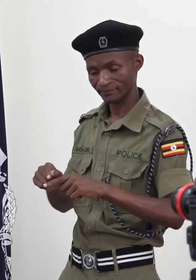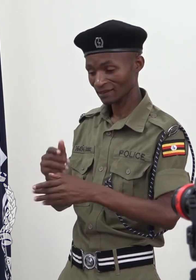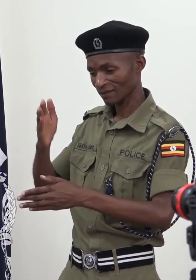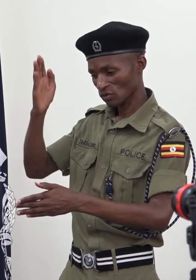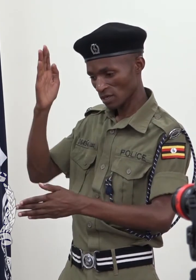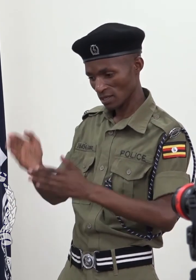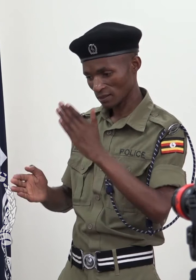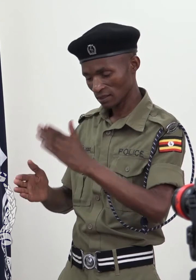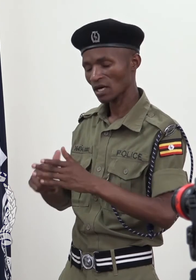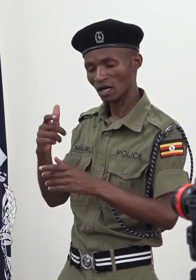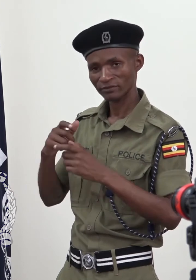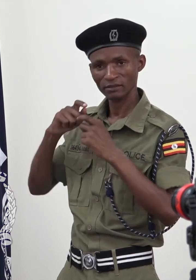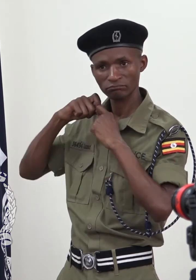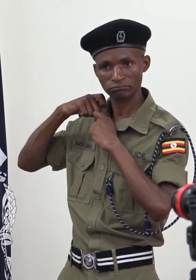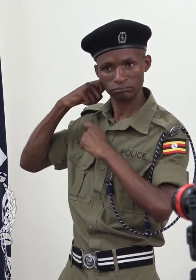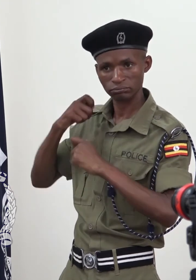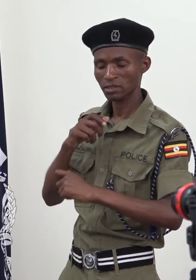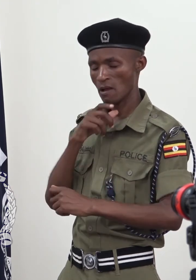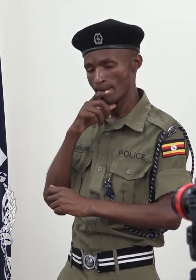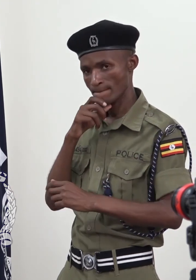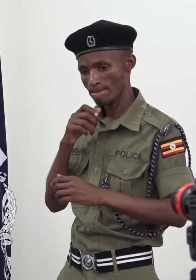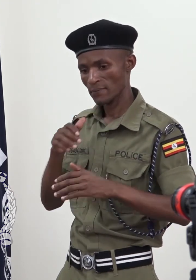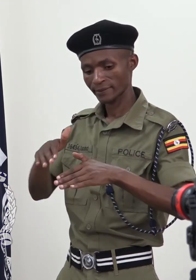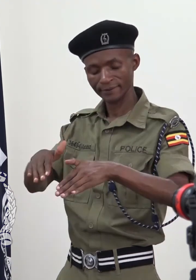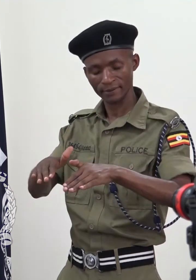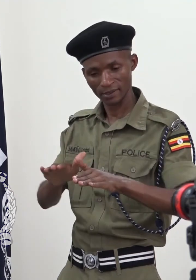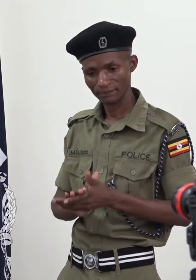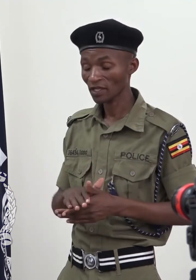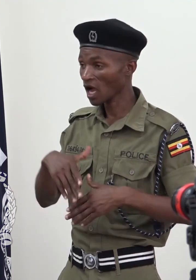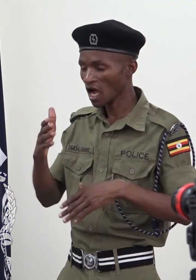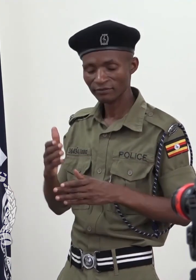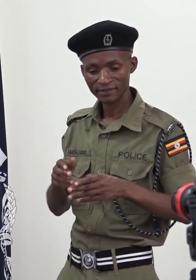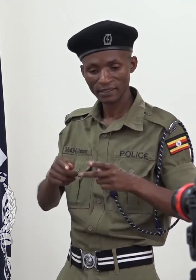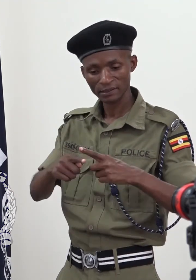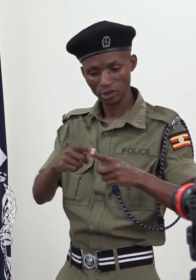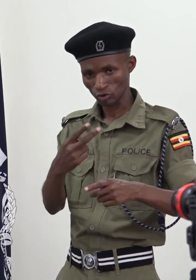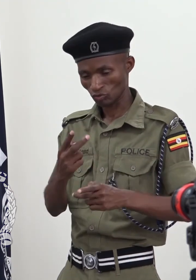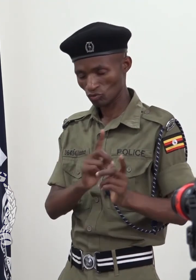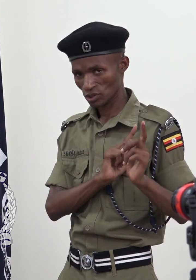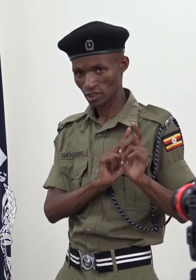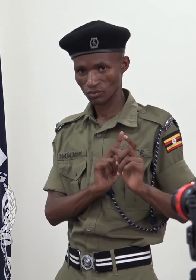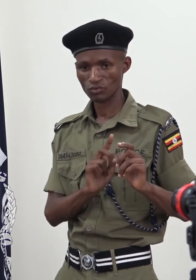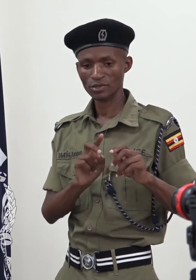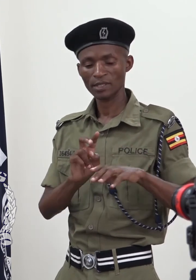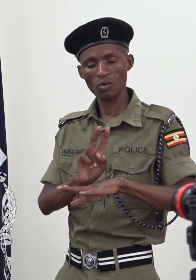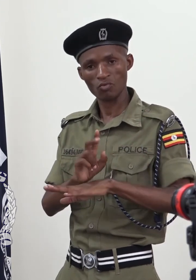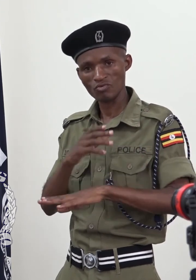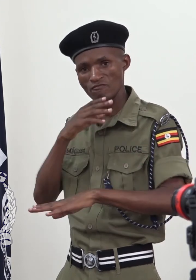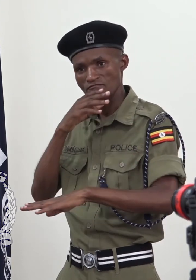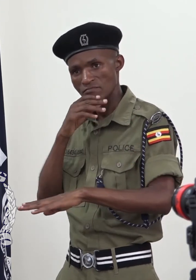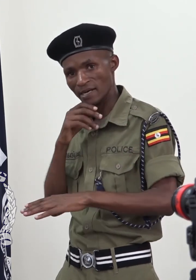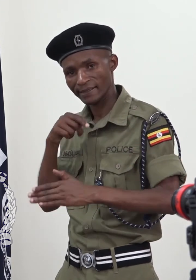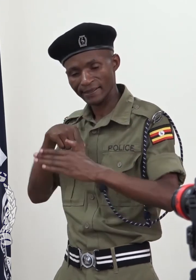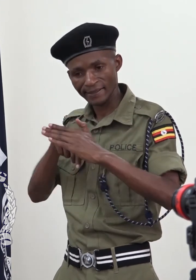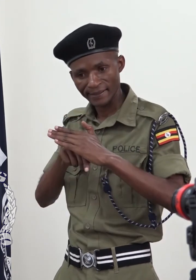death. So the thugs, after killing them, went and broke into the offices of the head teacher and the basa.